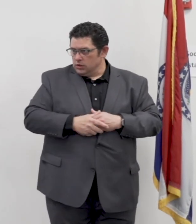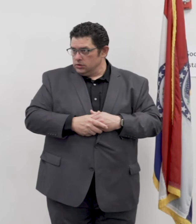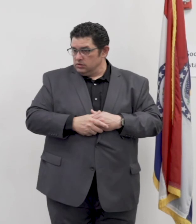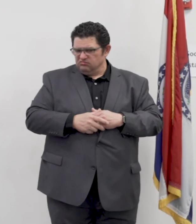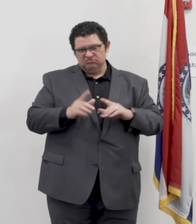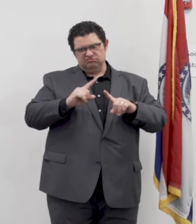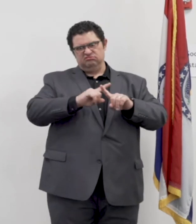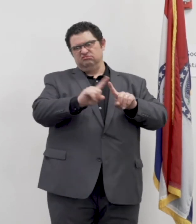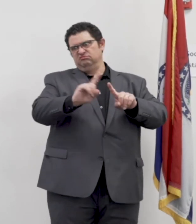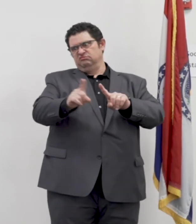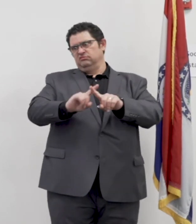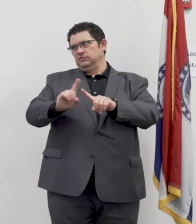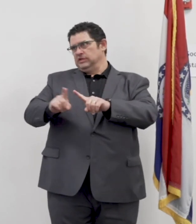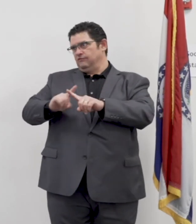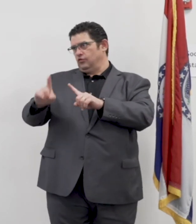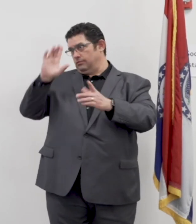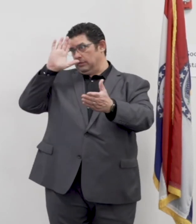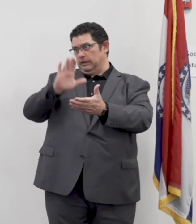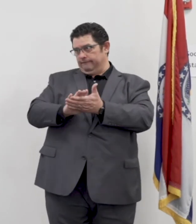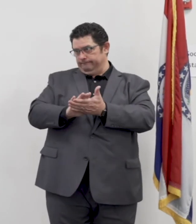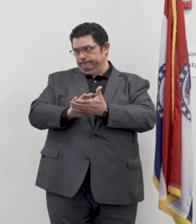important public health strategy about